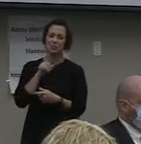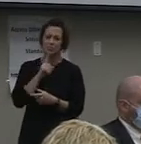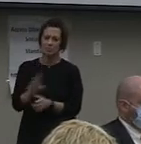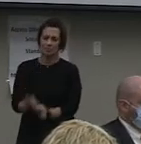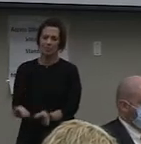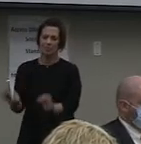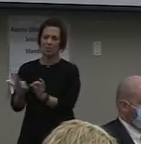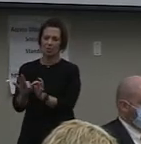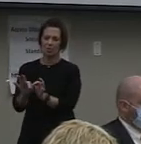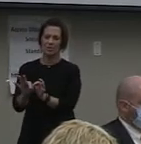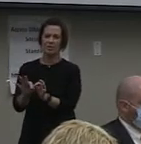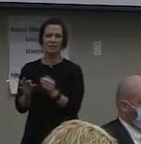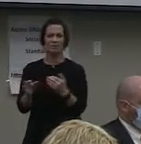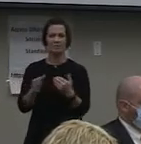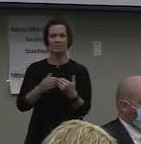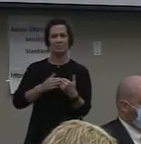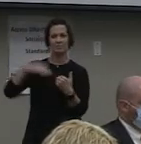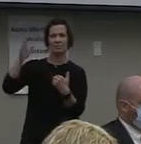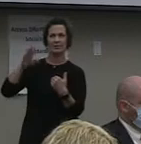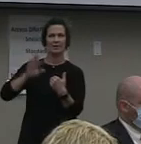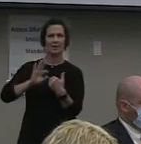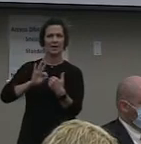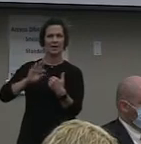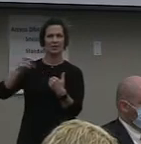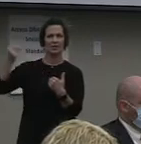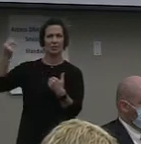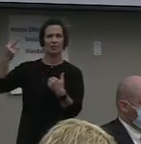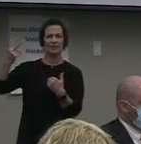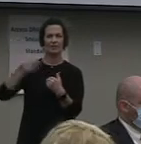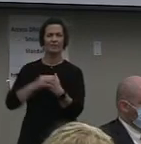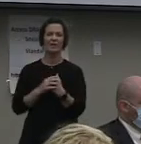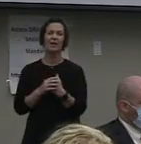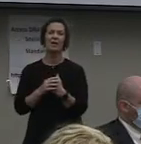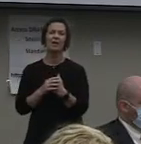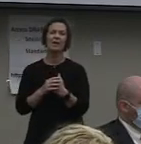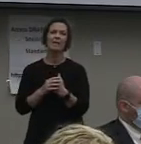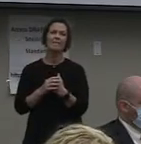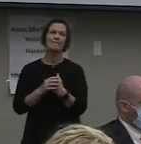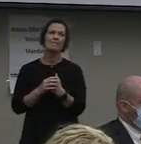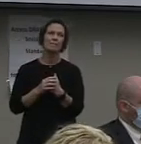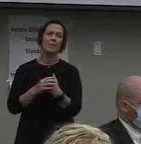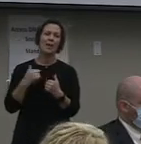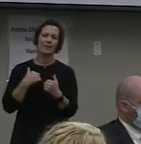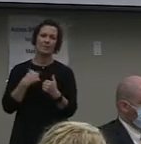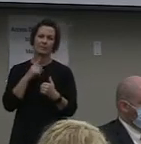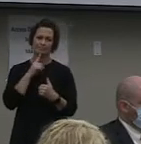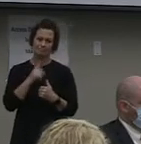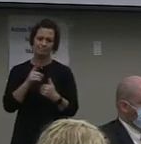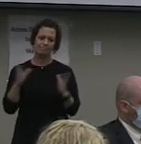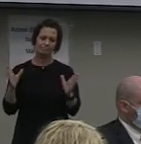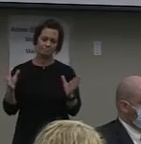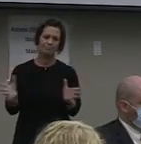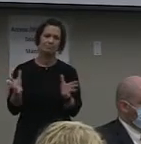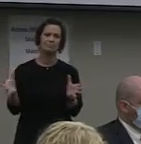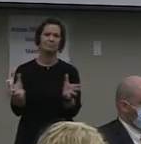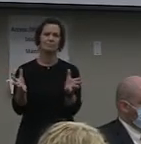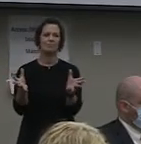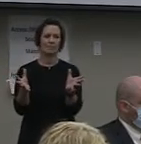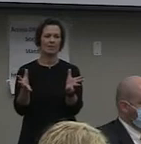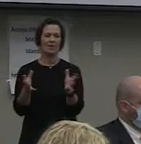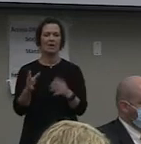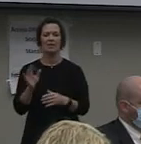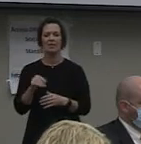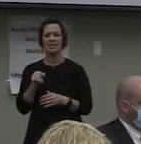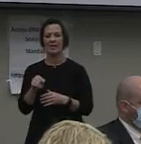grades. And I would also urge you to consider this in my final seconds. In the standard under communicating